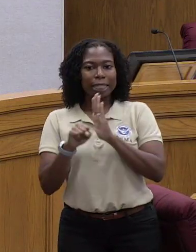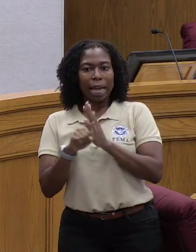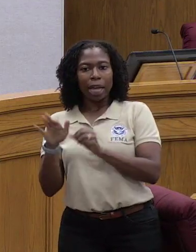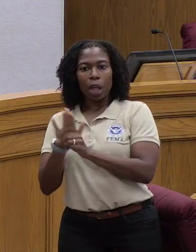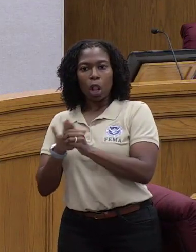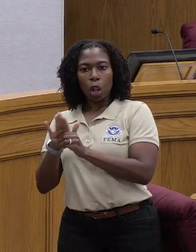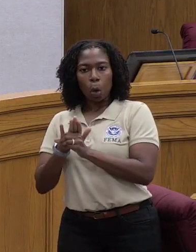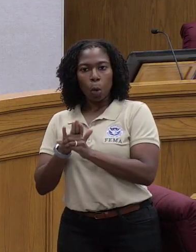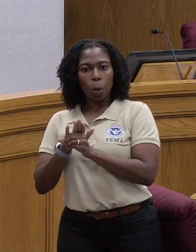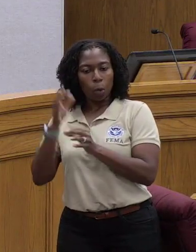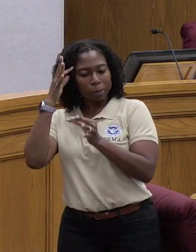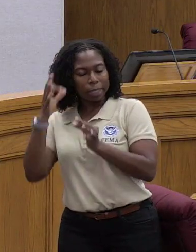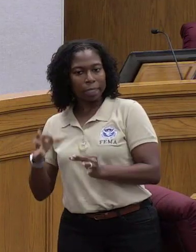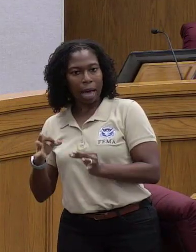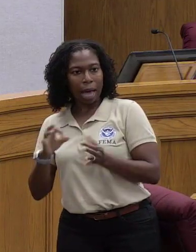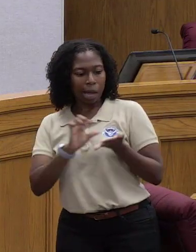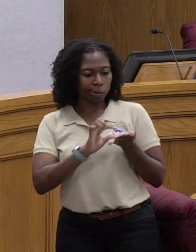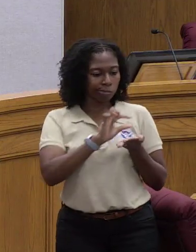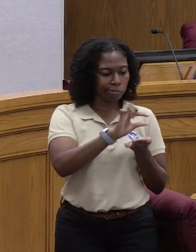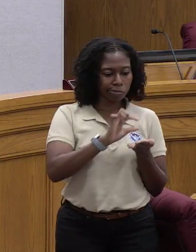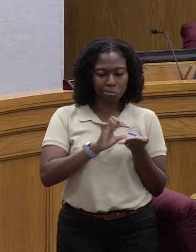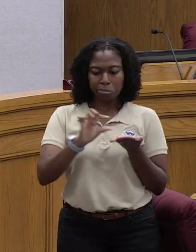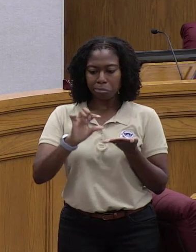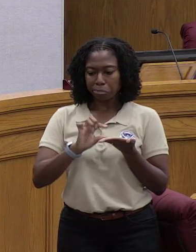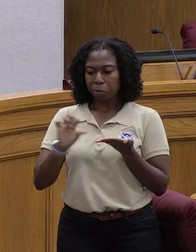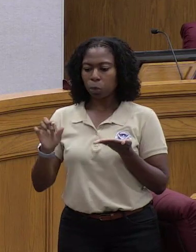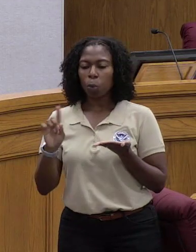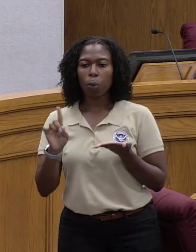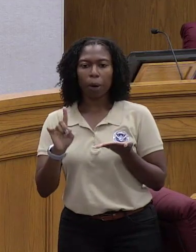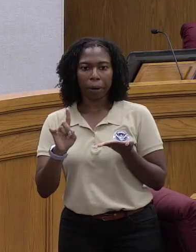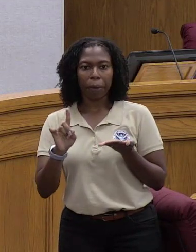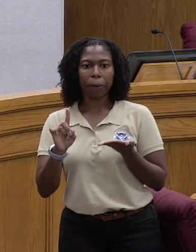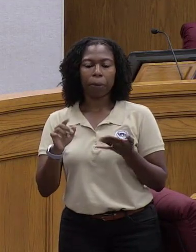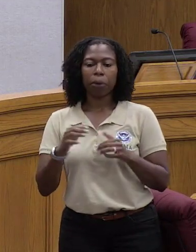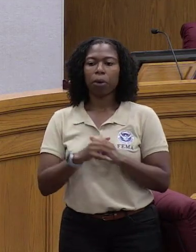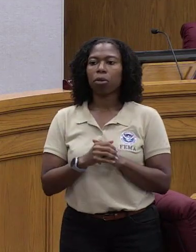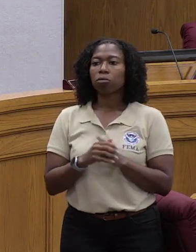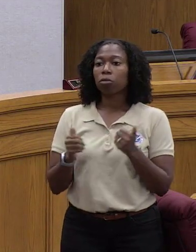as Administrator Beam mentioned, oftentimes that mitigation money does go